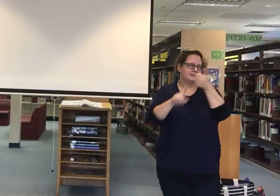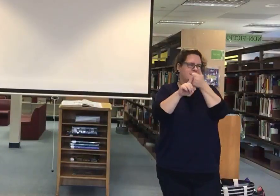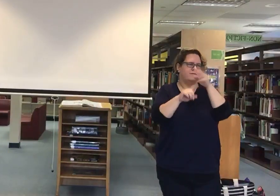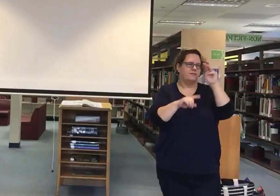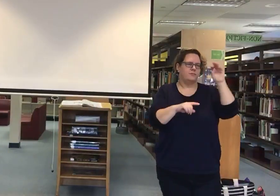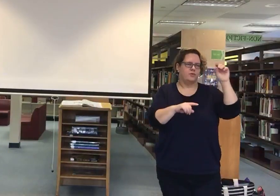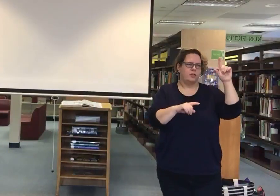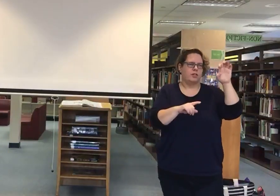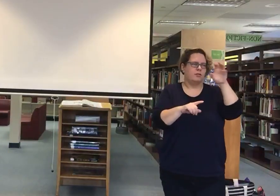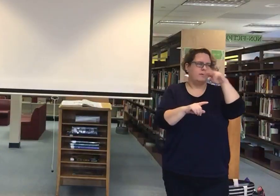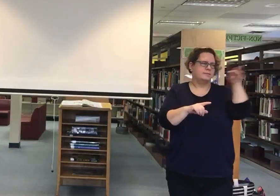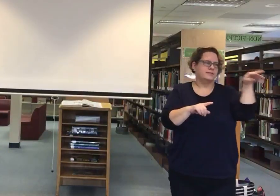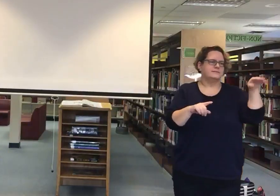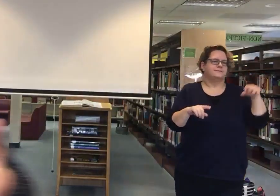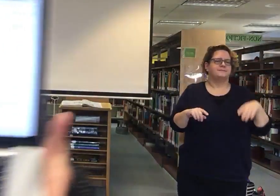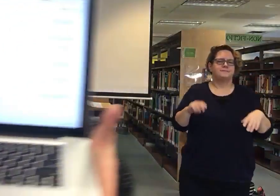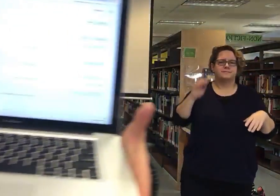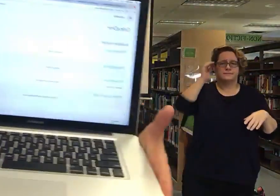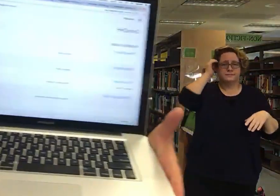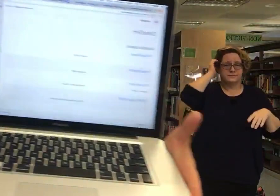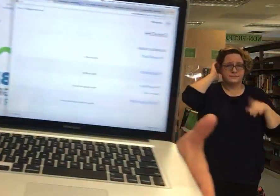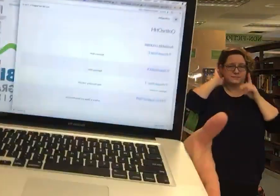So if it looks like this,